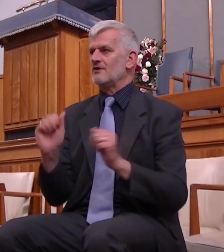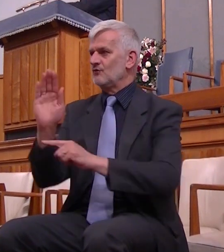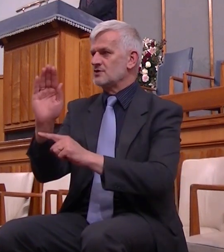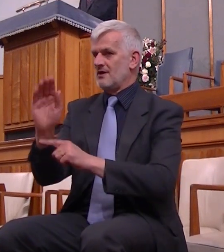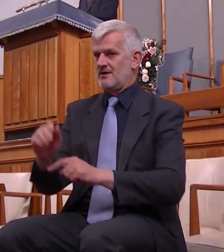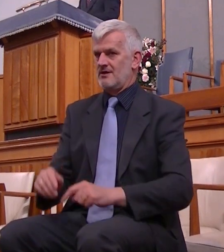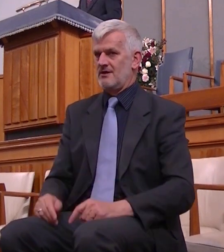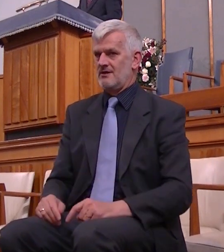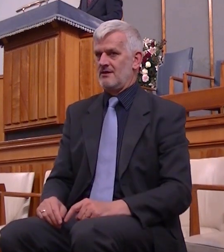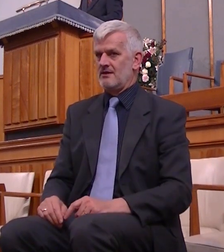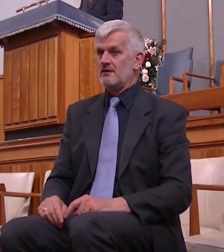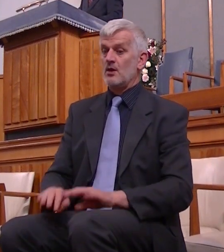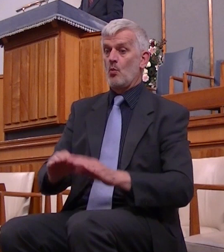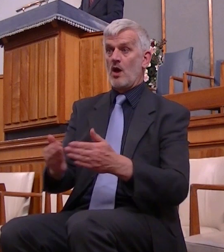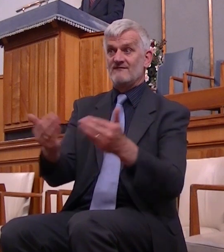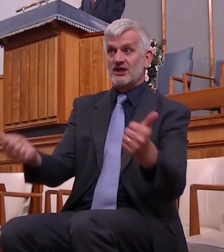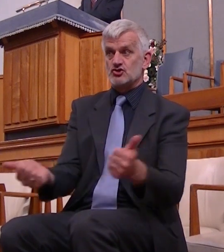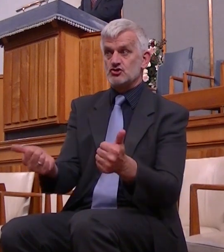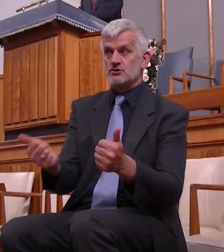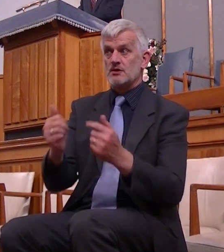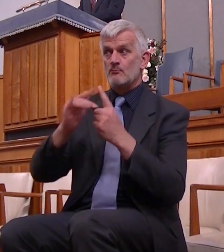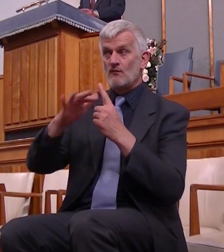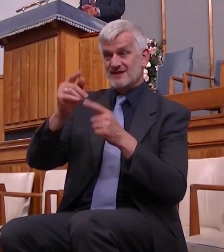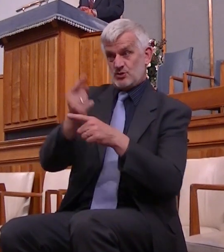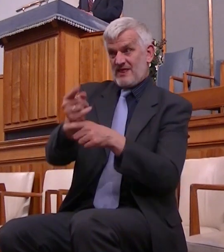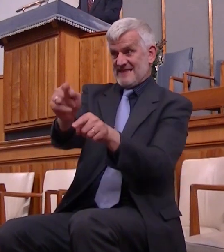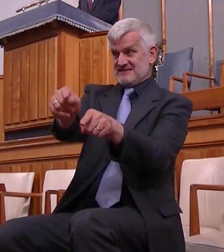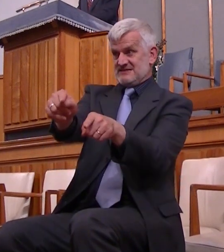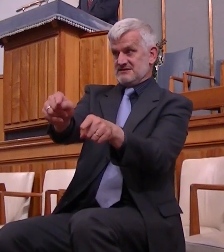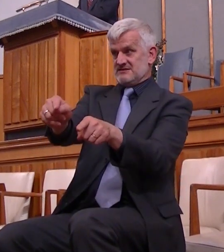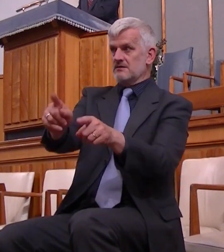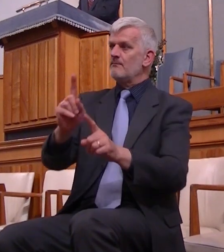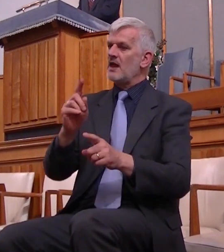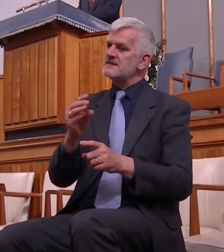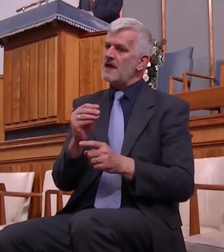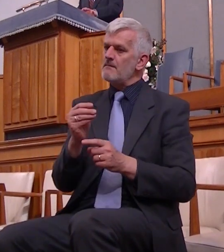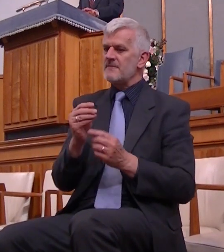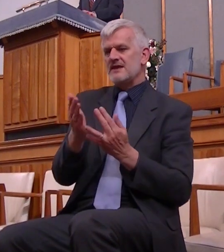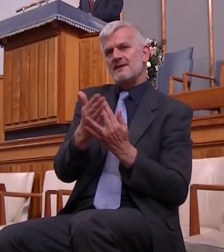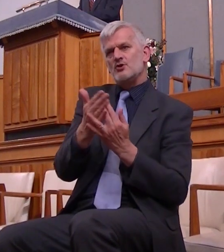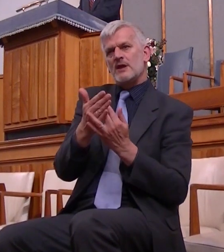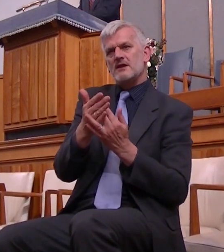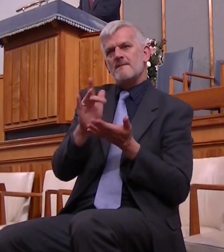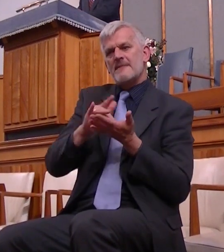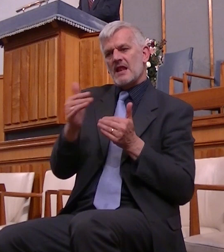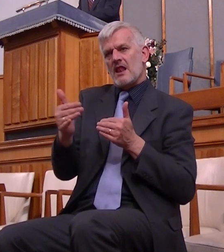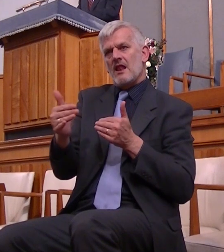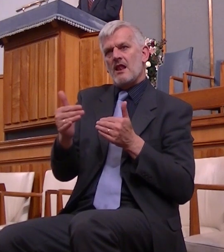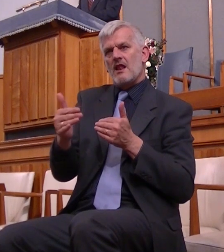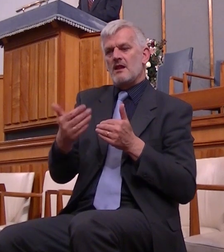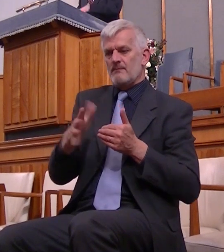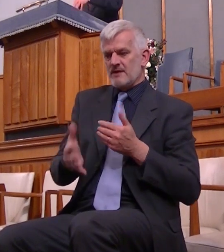that concern the end of the world. And all those medium range, short range, term prophecies have